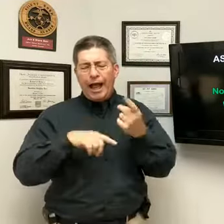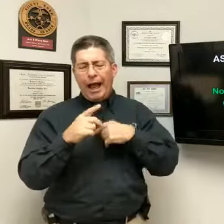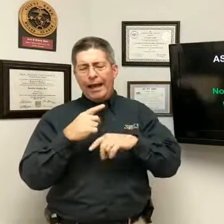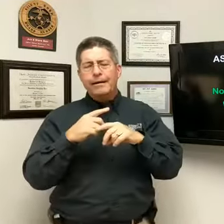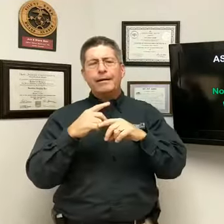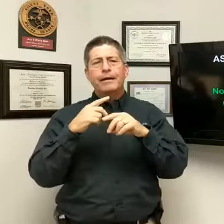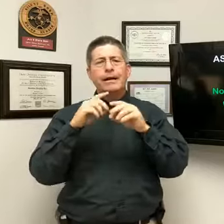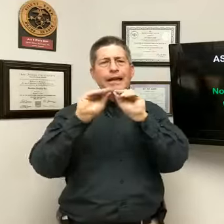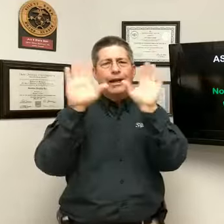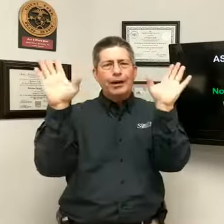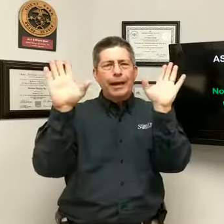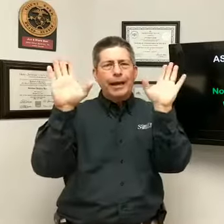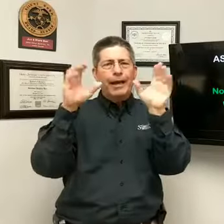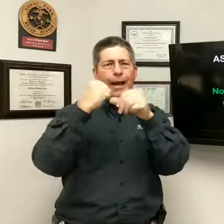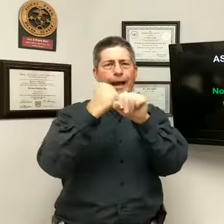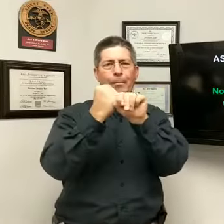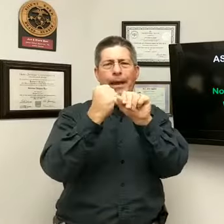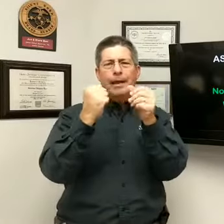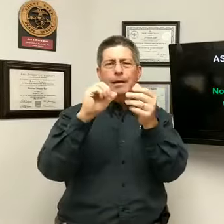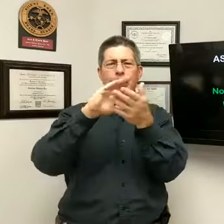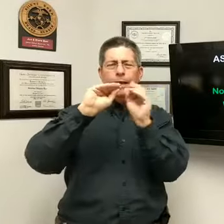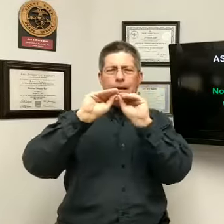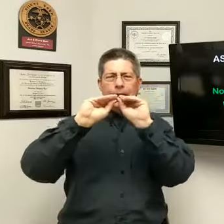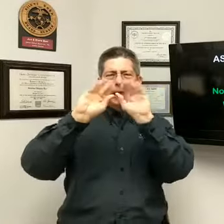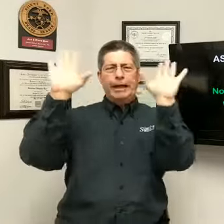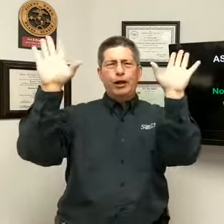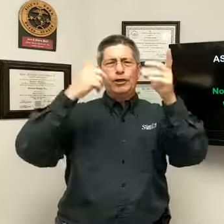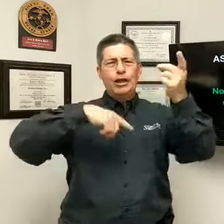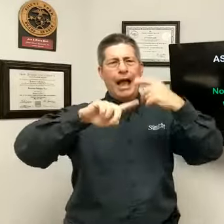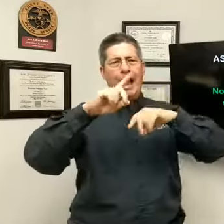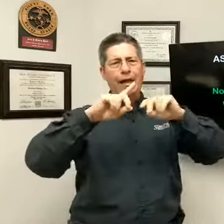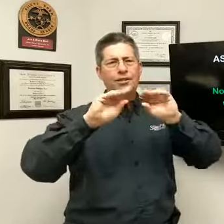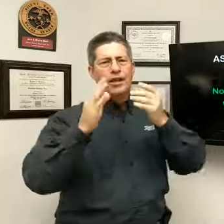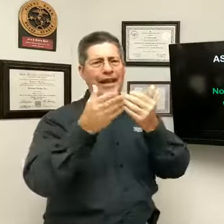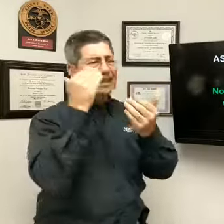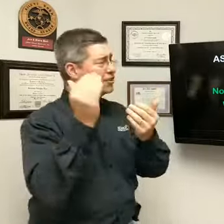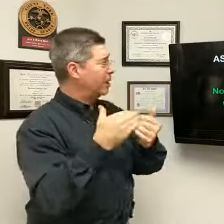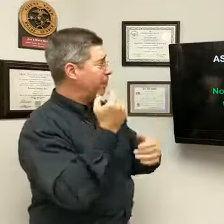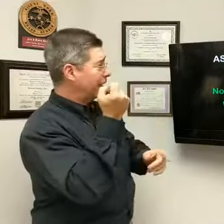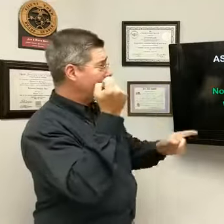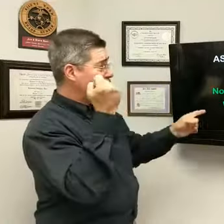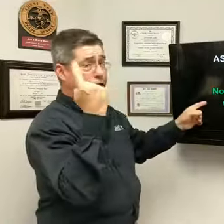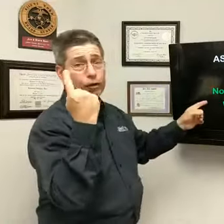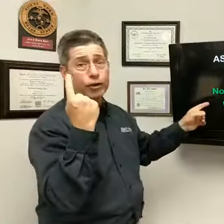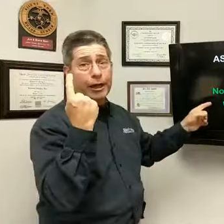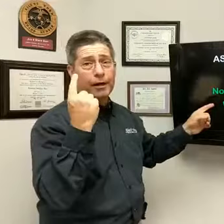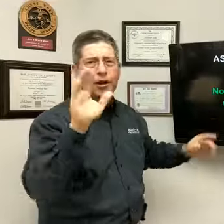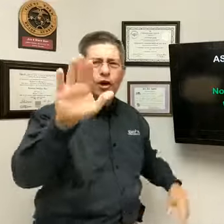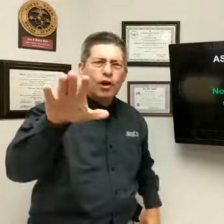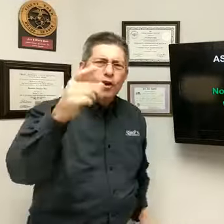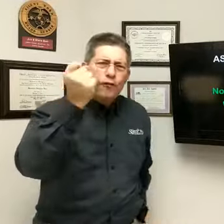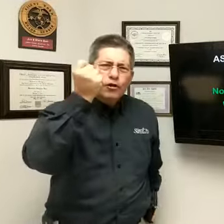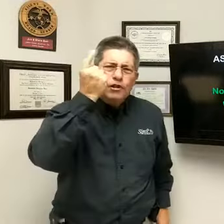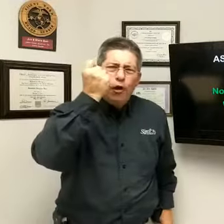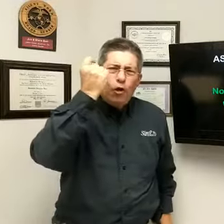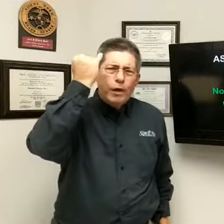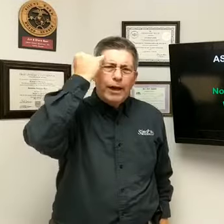sign clearly and make it clear signs and simple and easy to understand? First of all,